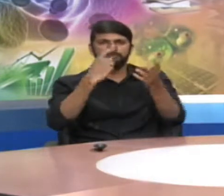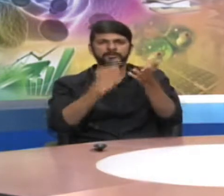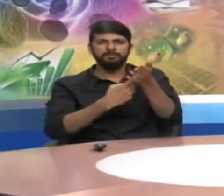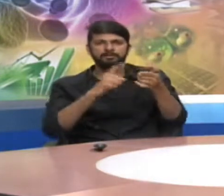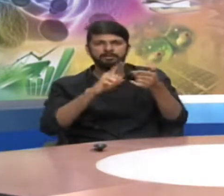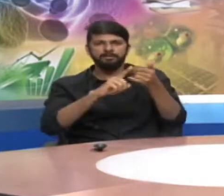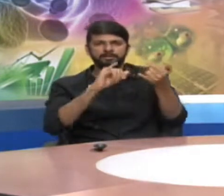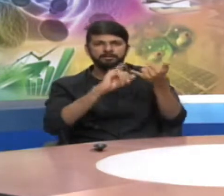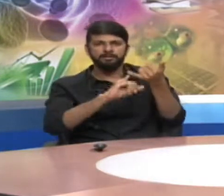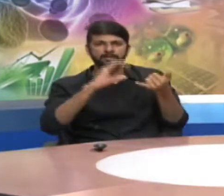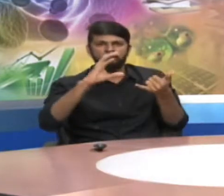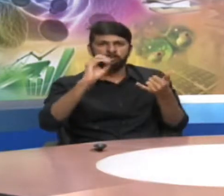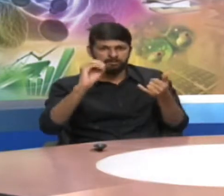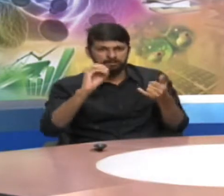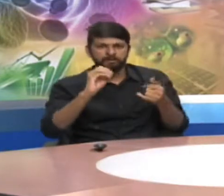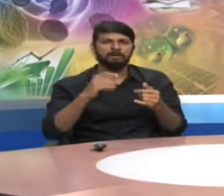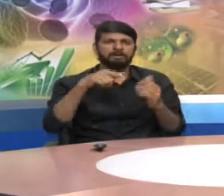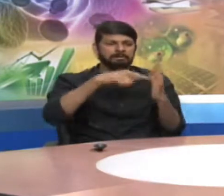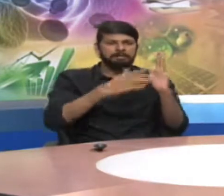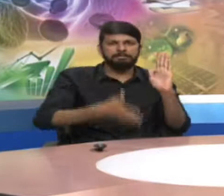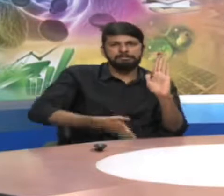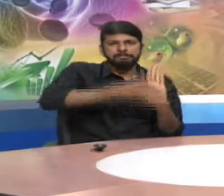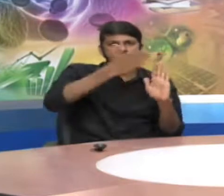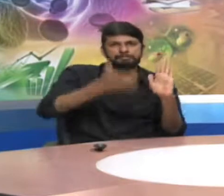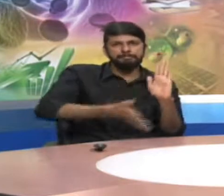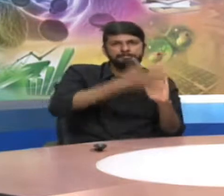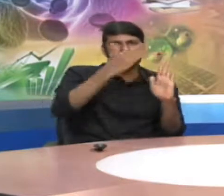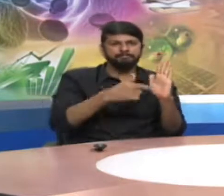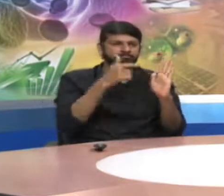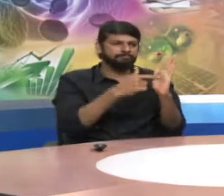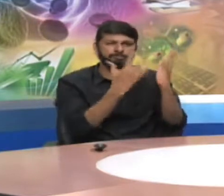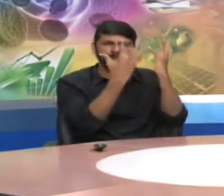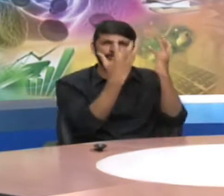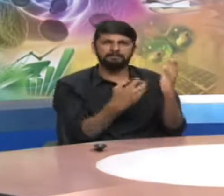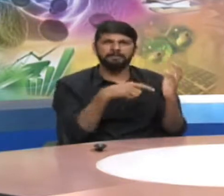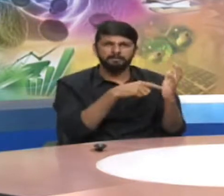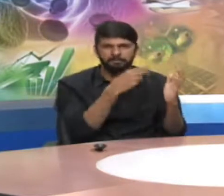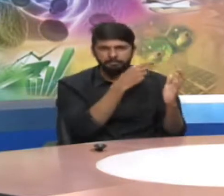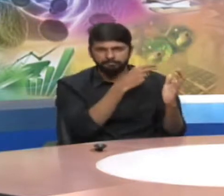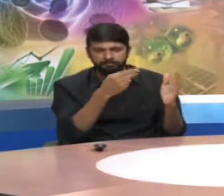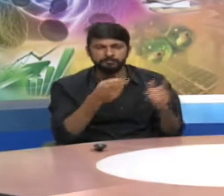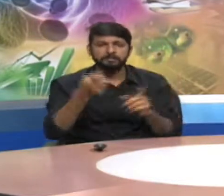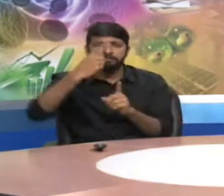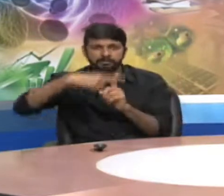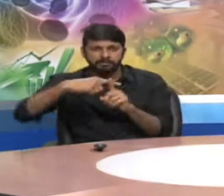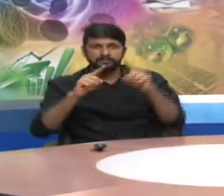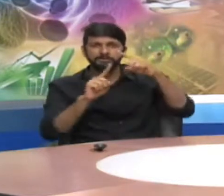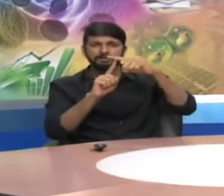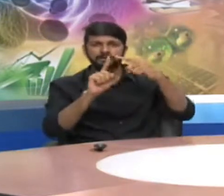number 13, Fresco and Tempera in Indian art.